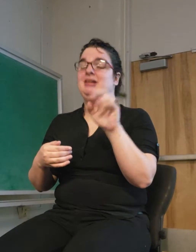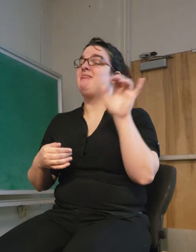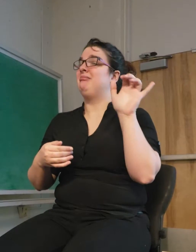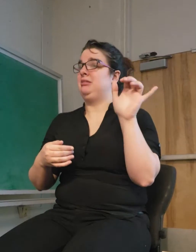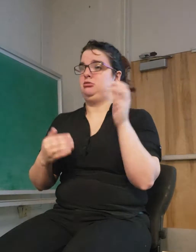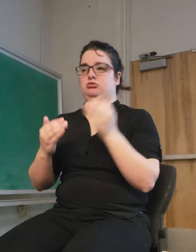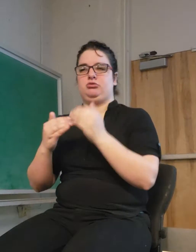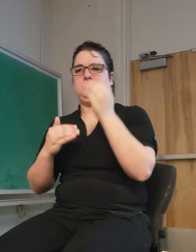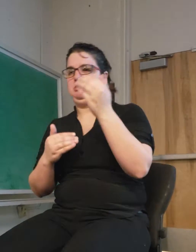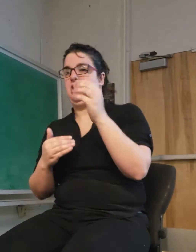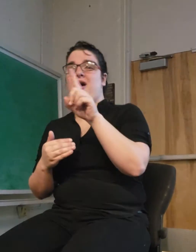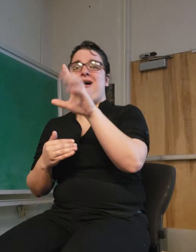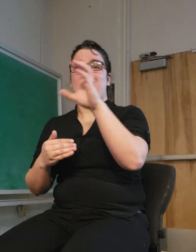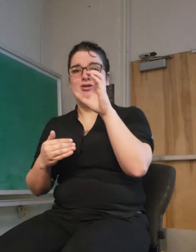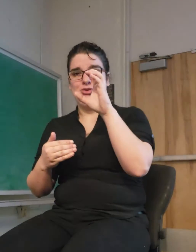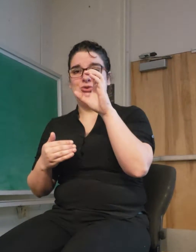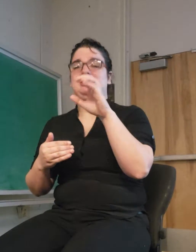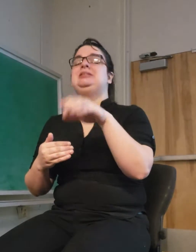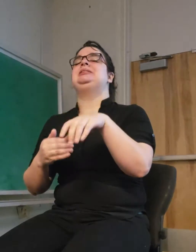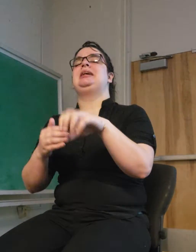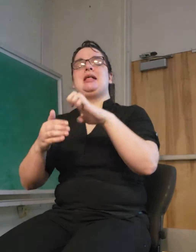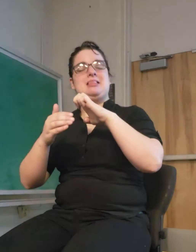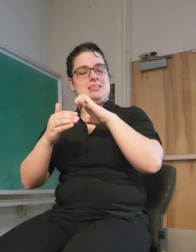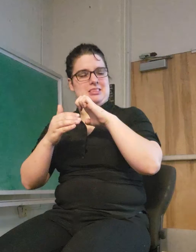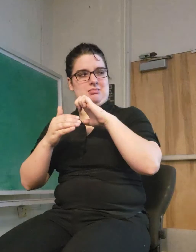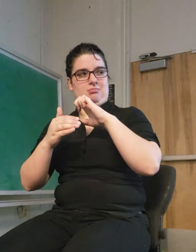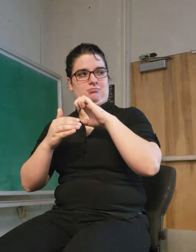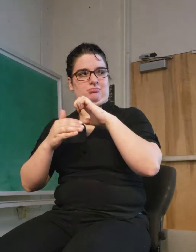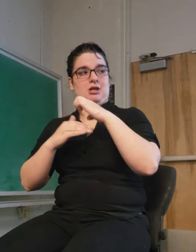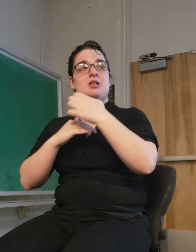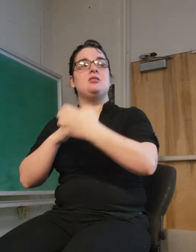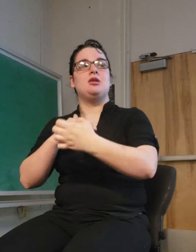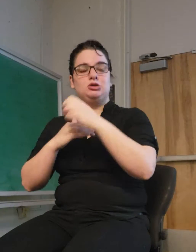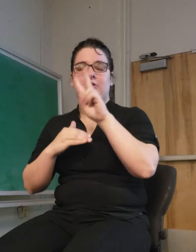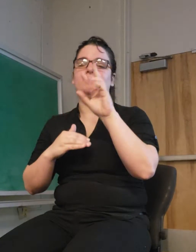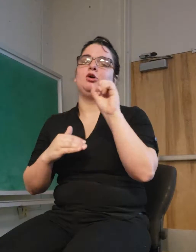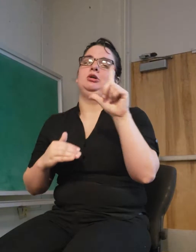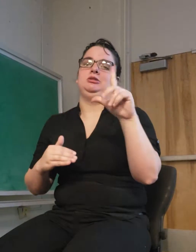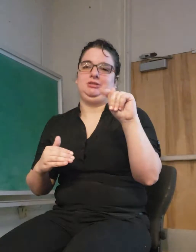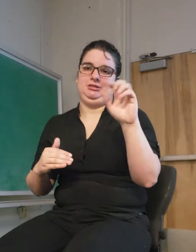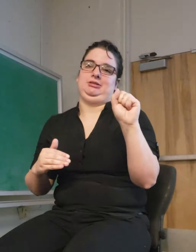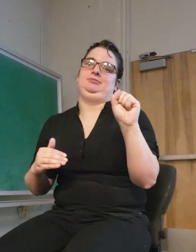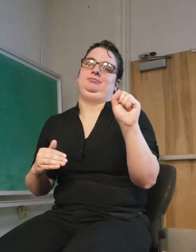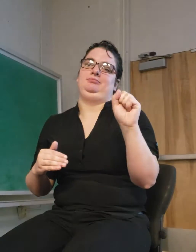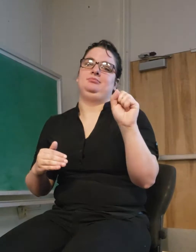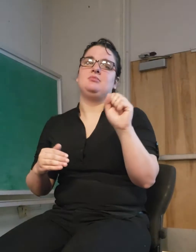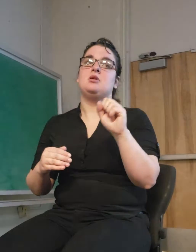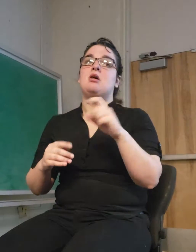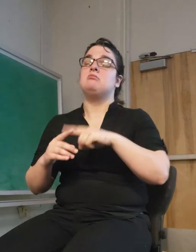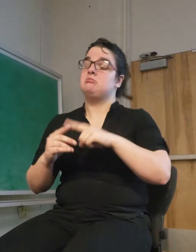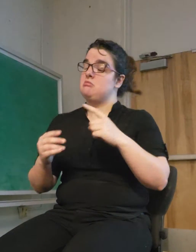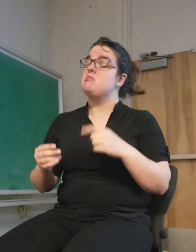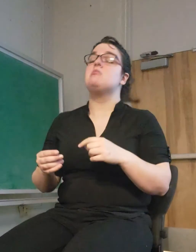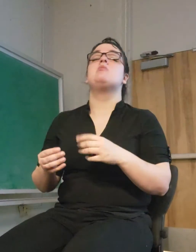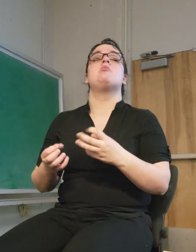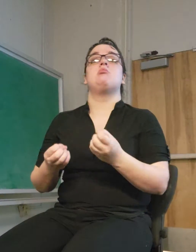volts. I think it's like something like 110 electron volts. So it's much more difficult to strip an electron off a helium atom